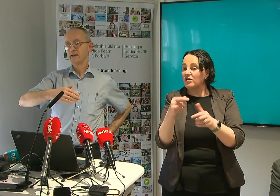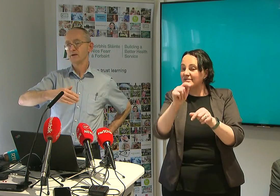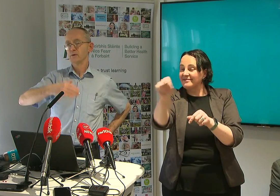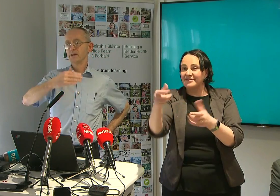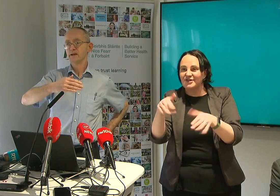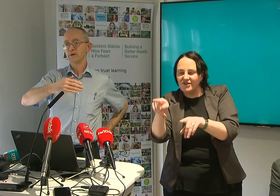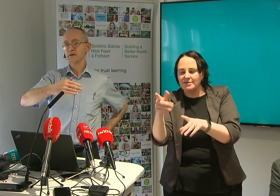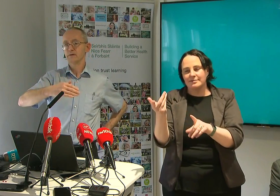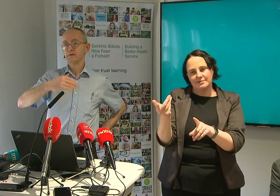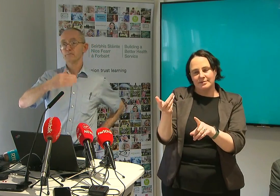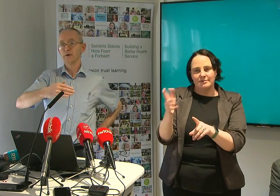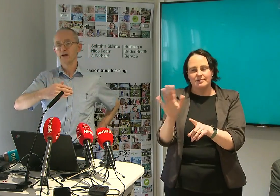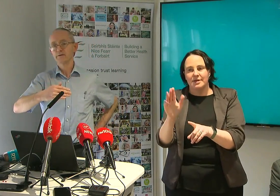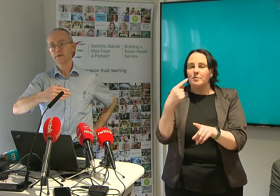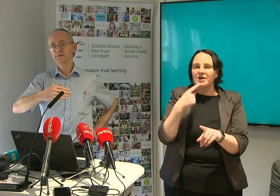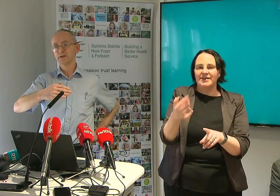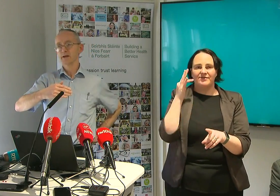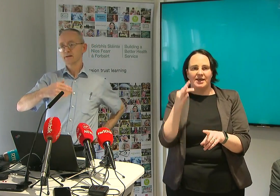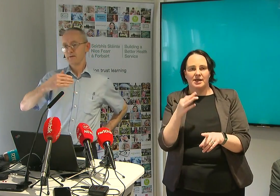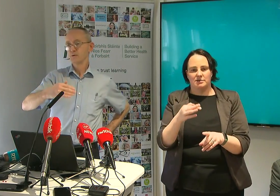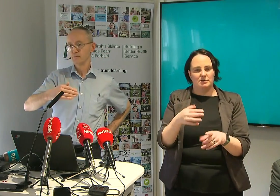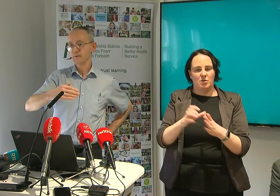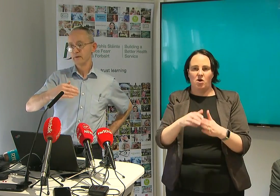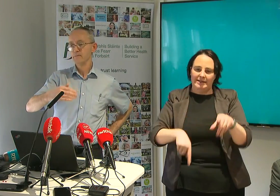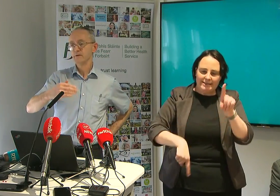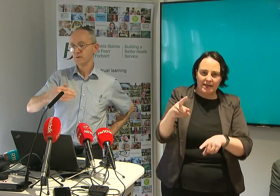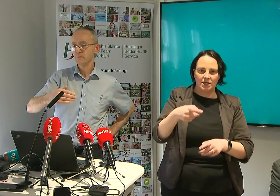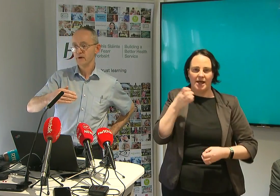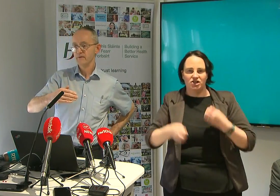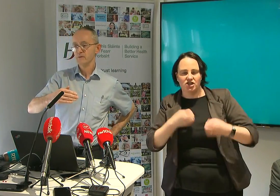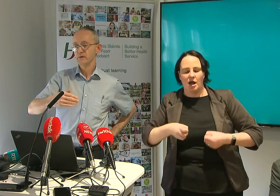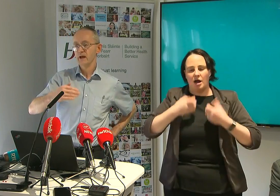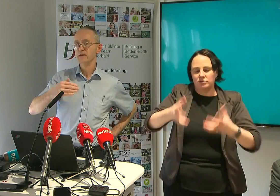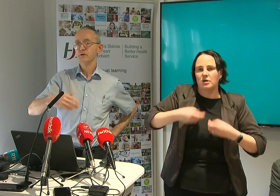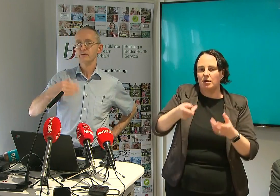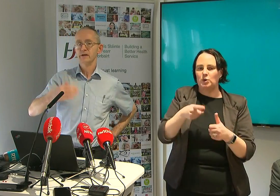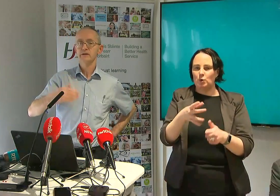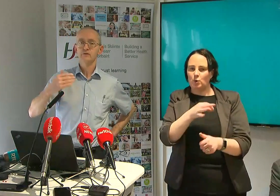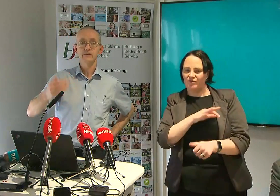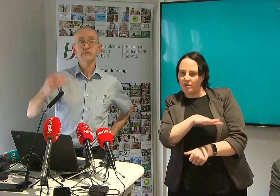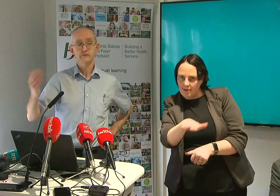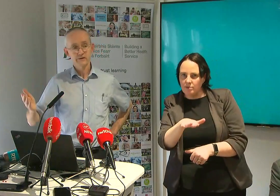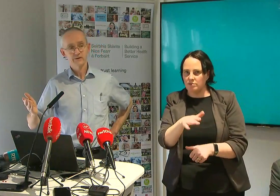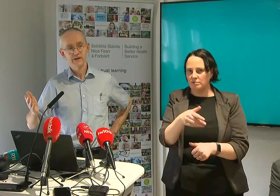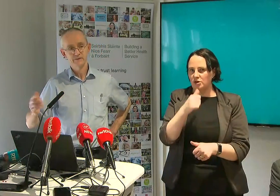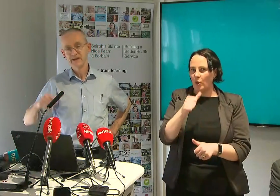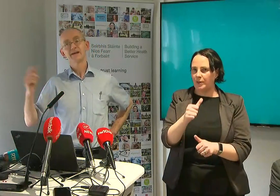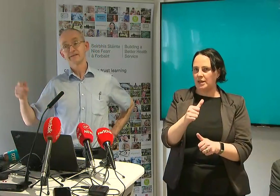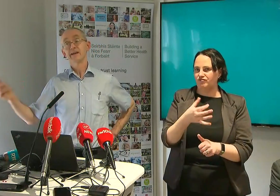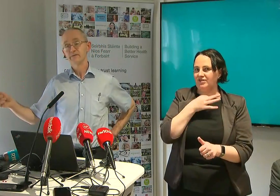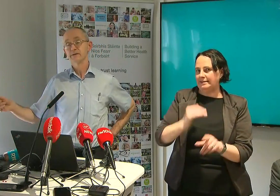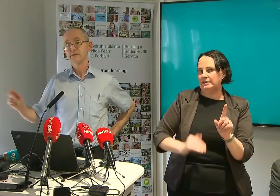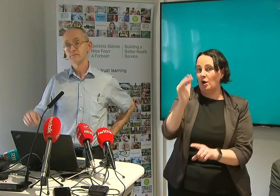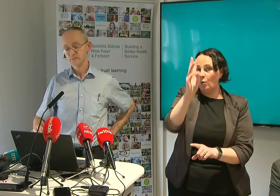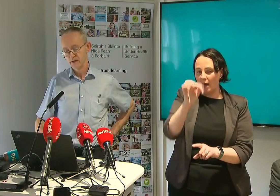quiet that they can go and kick a ball around and burn off some energy, that's good for them, it's good for everyone, and it doesn't increase the risk to anyone